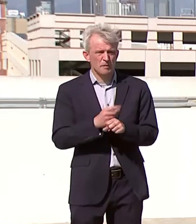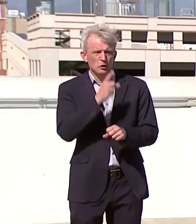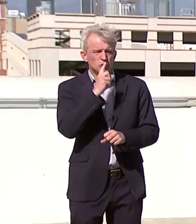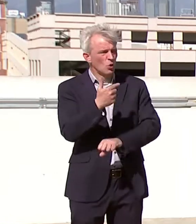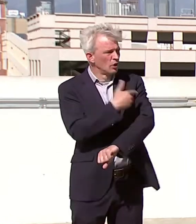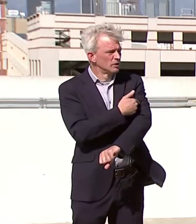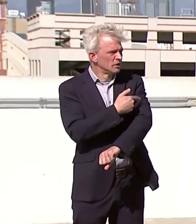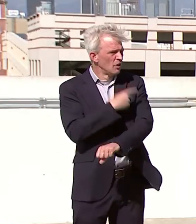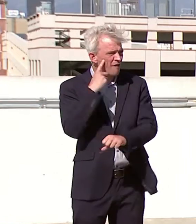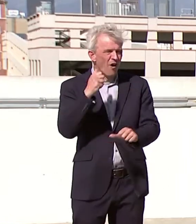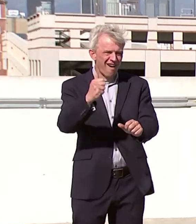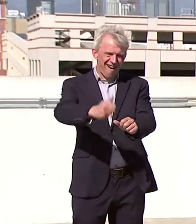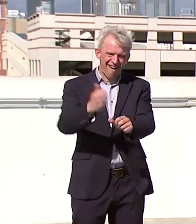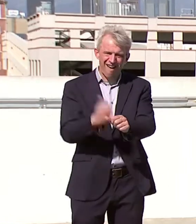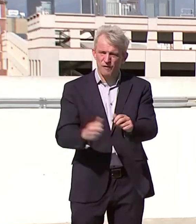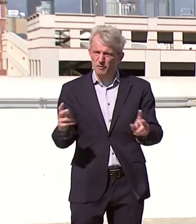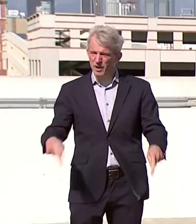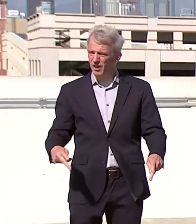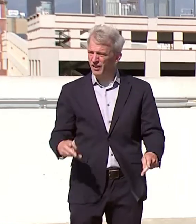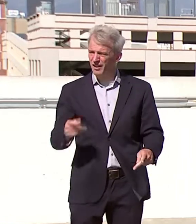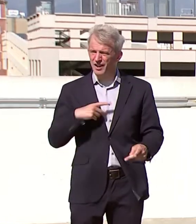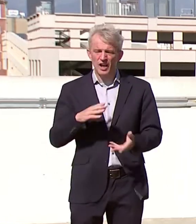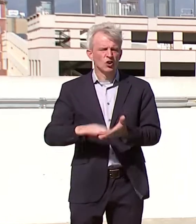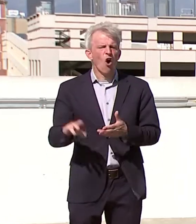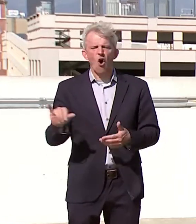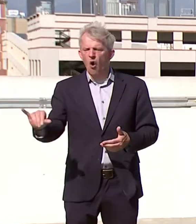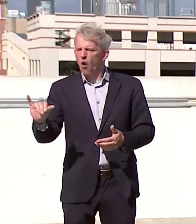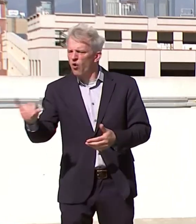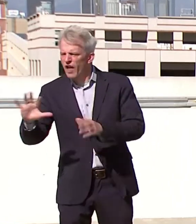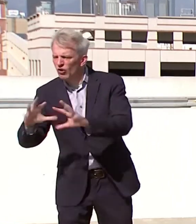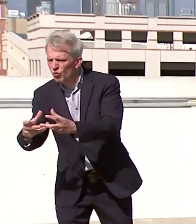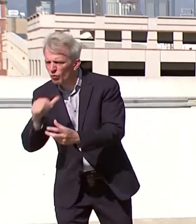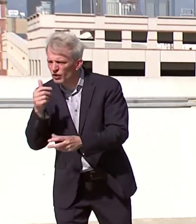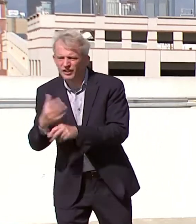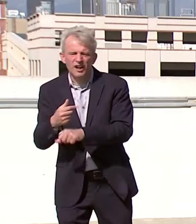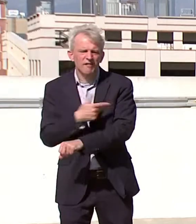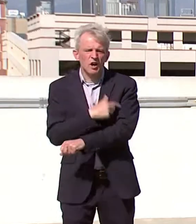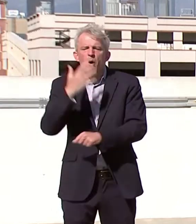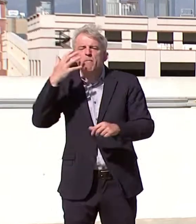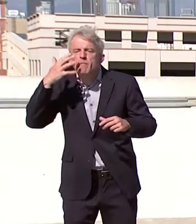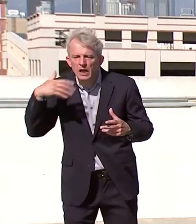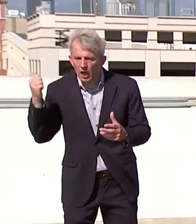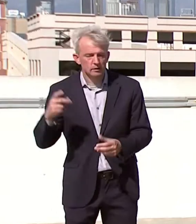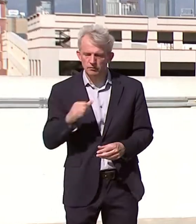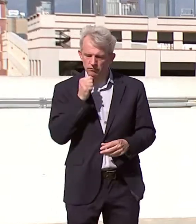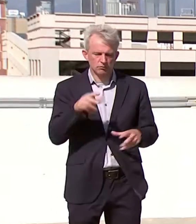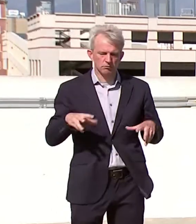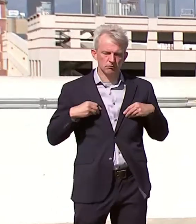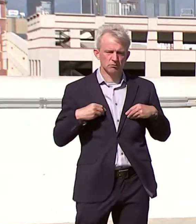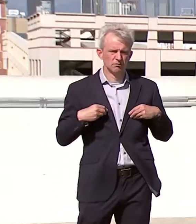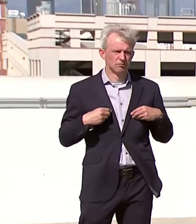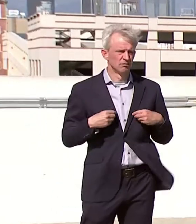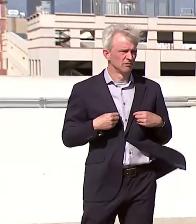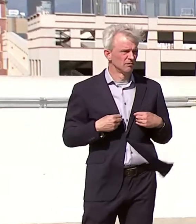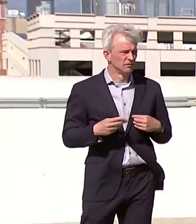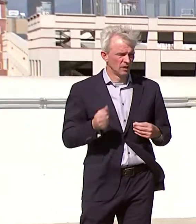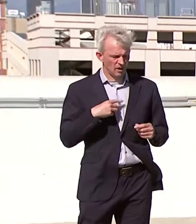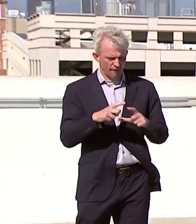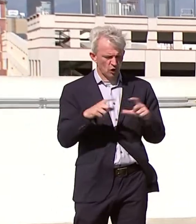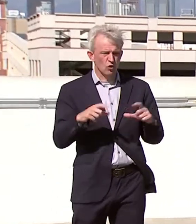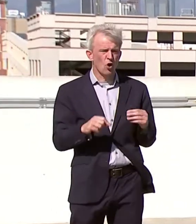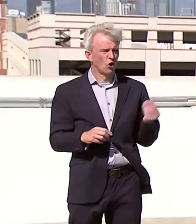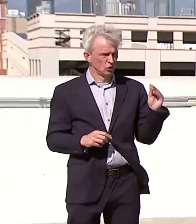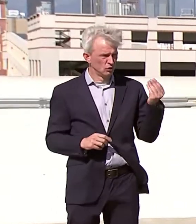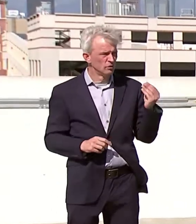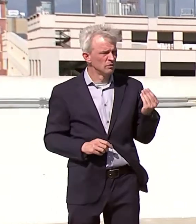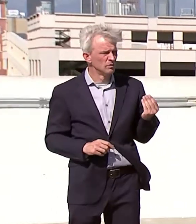going to be any excuses, and we're going to be chipping away at this until everyone in our community has their little card and can show and